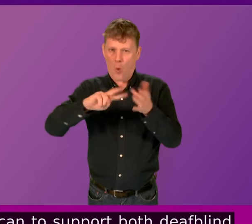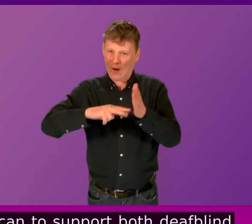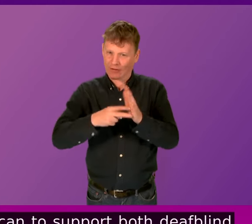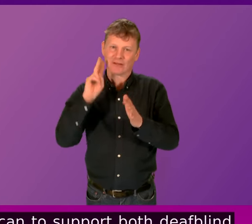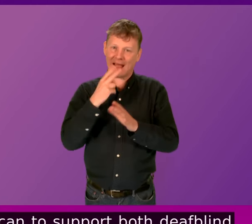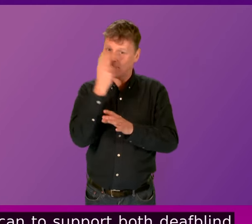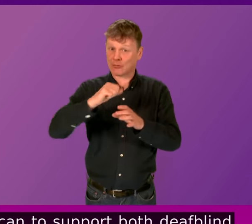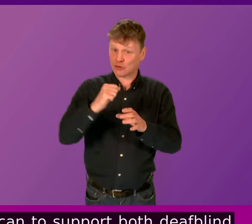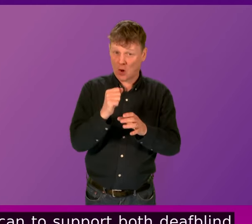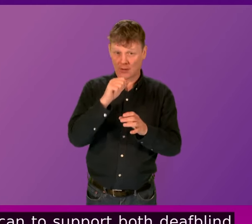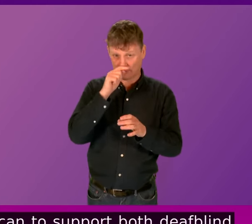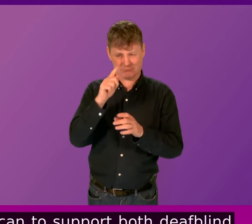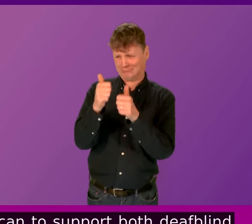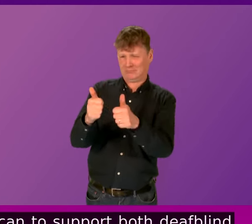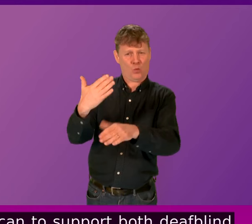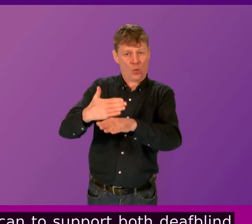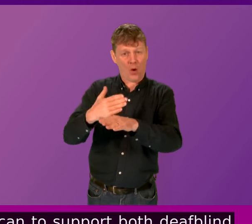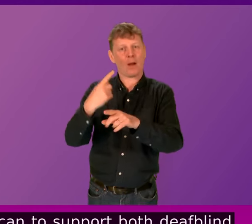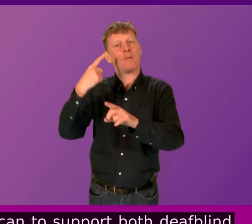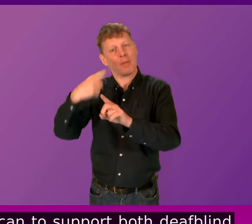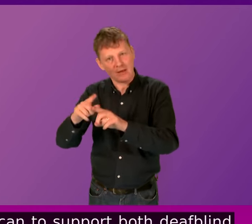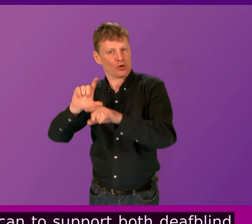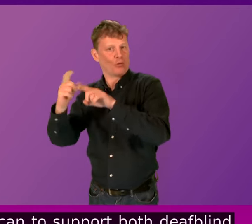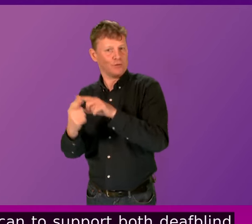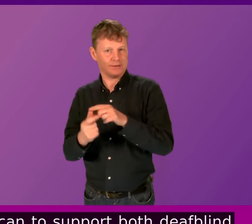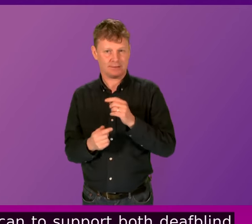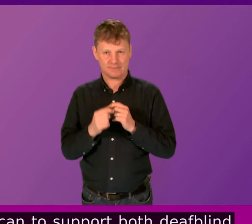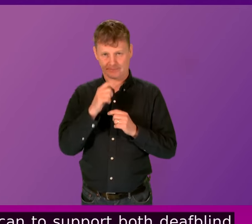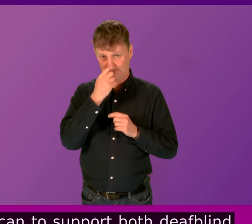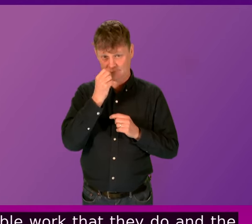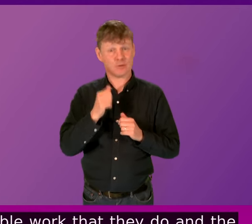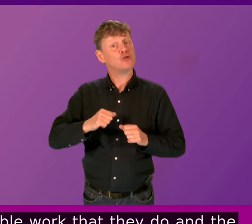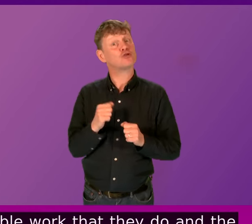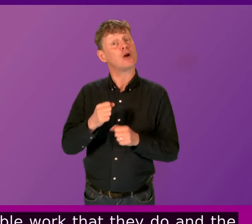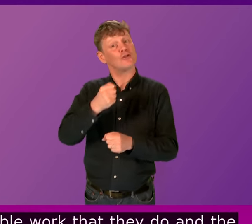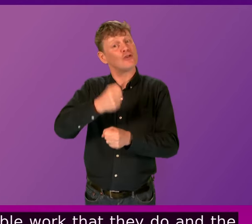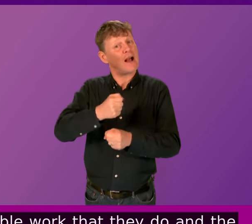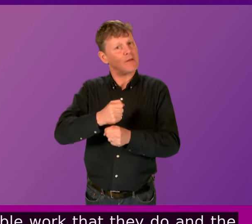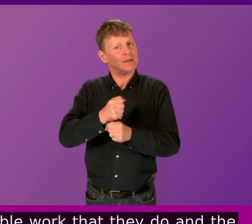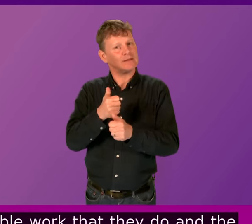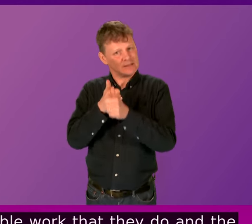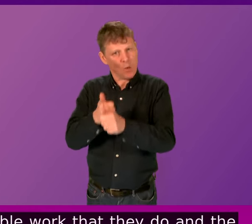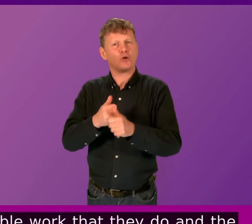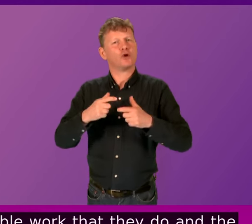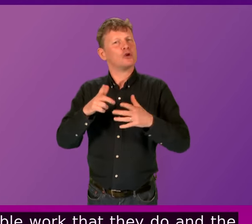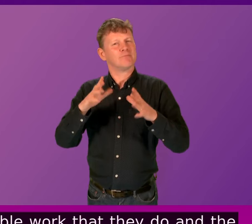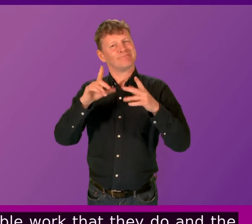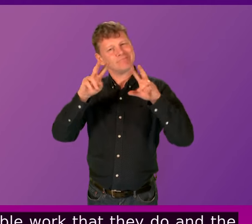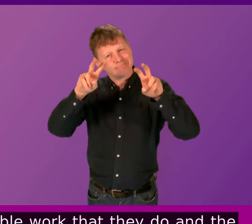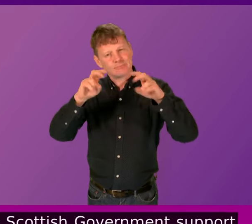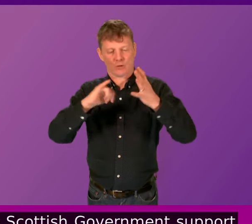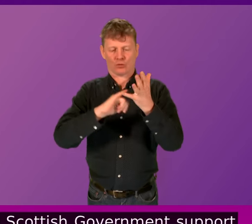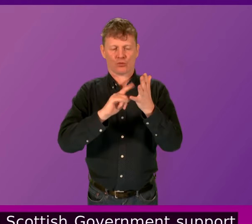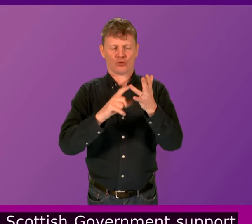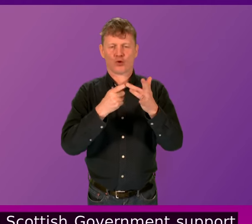incredible work that they do, and the community themselves. The Scottish Government supports the social model of disability, which